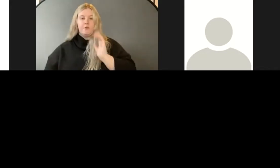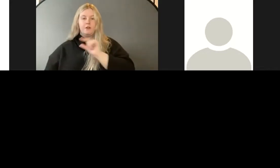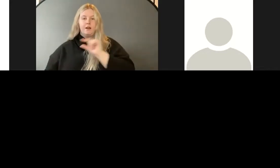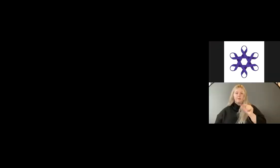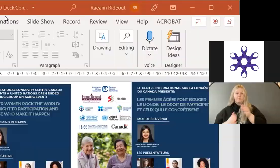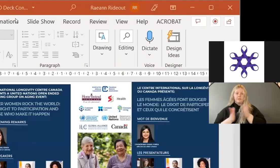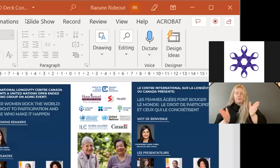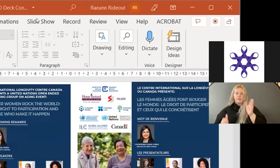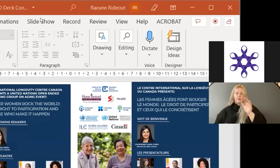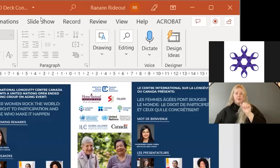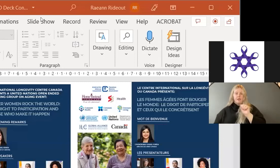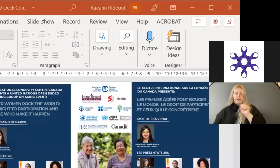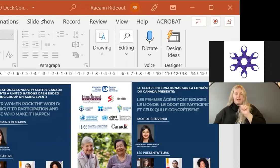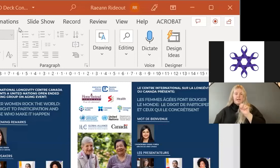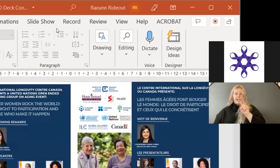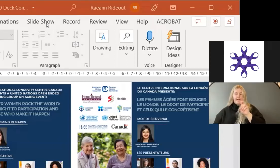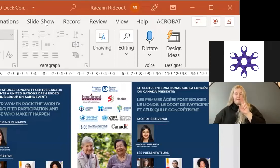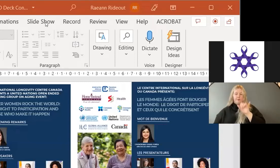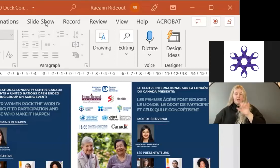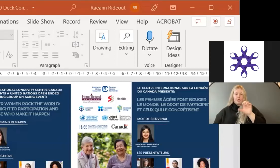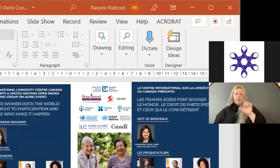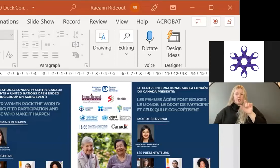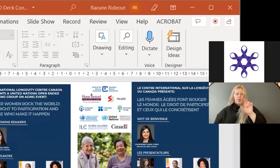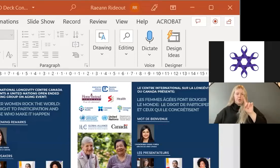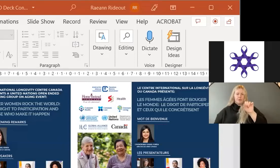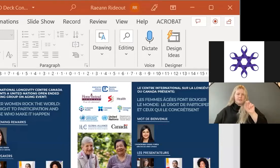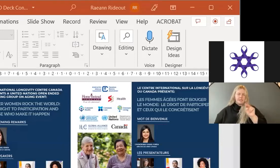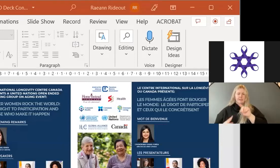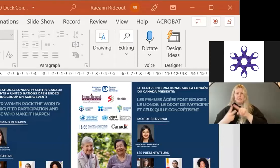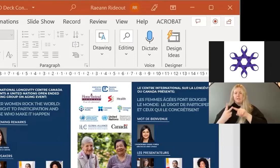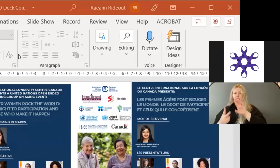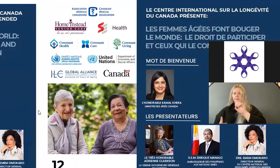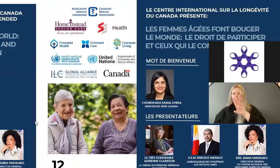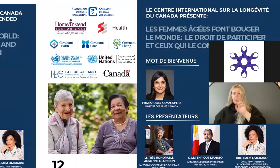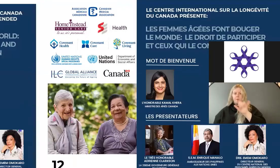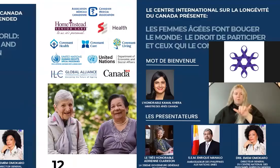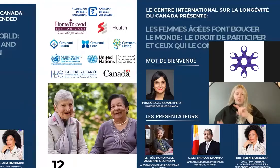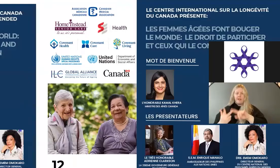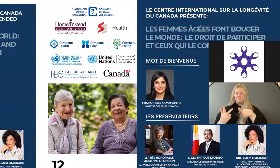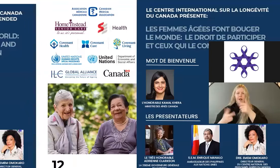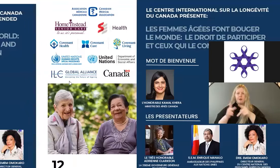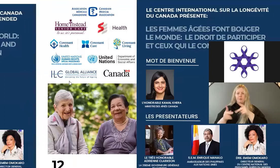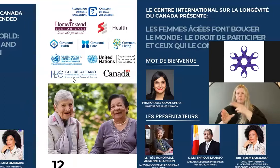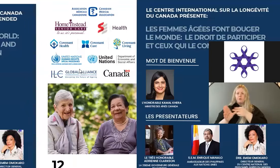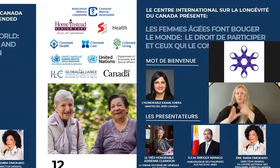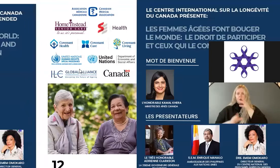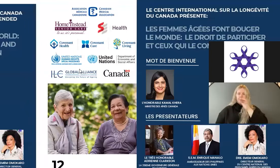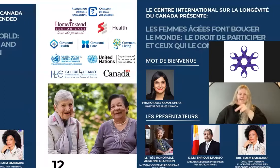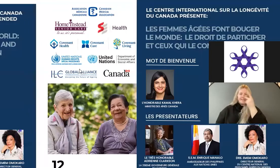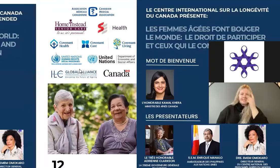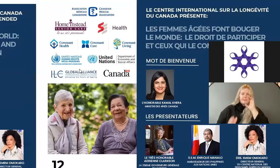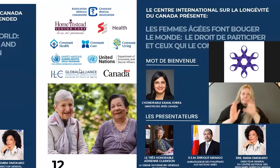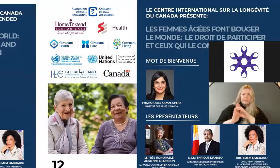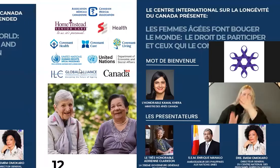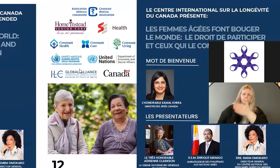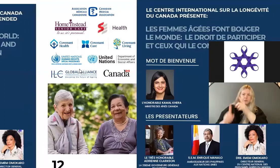Clarkson. We have Ambassador Bob Ray and a number of others joining us. So here's the piece.